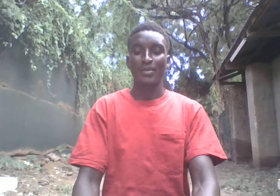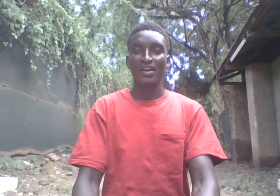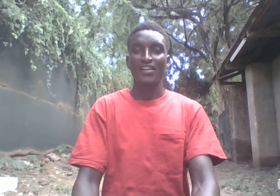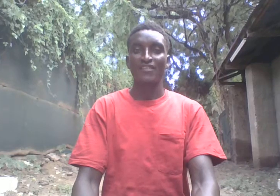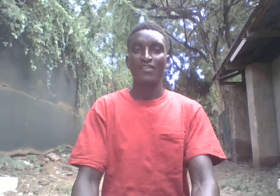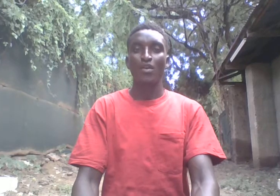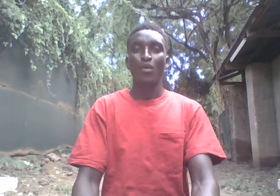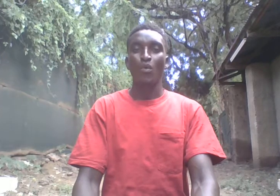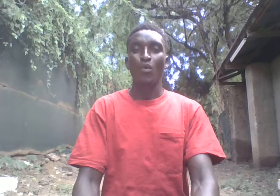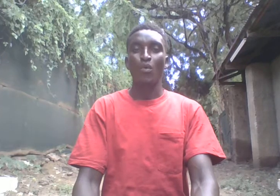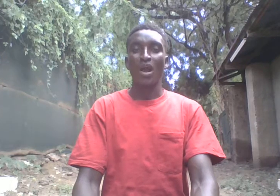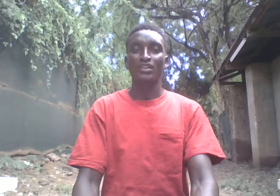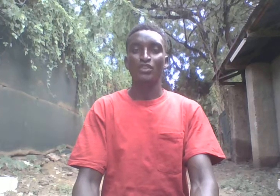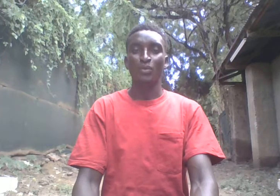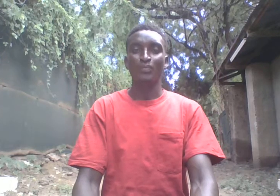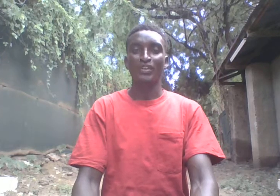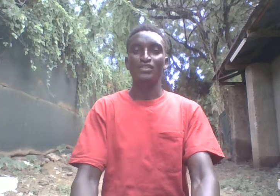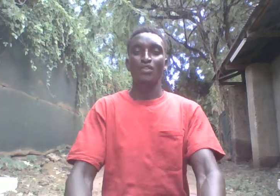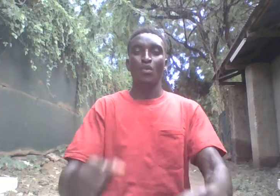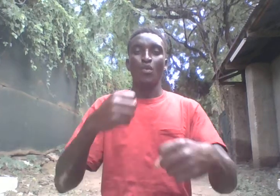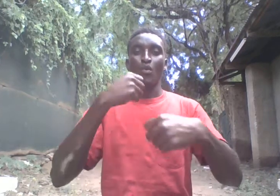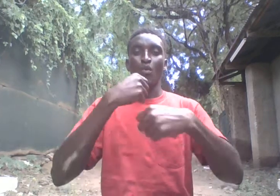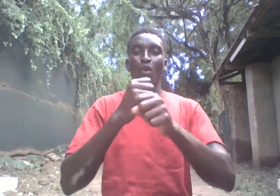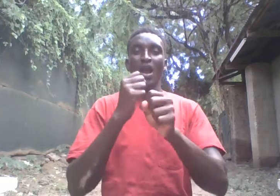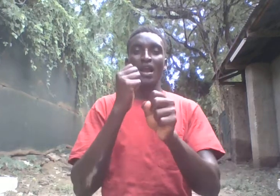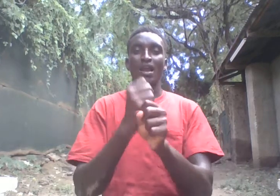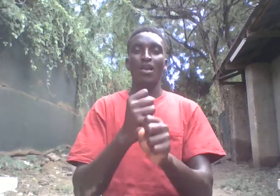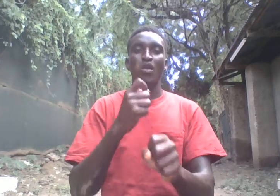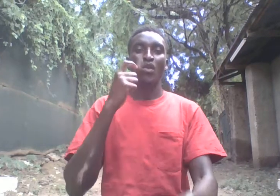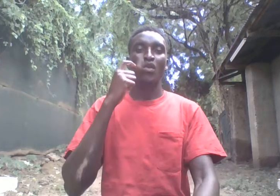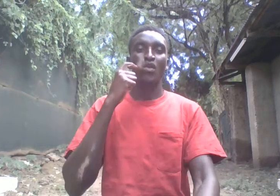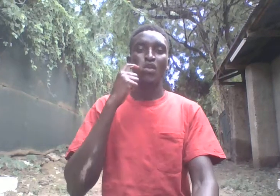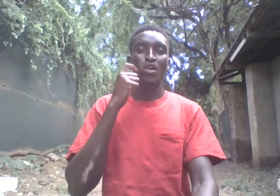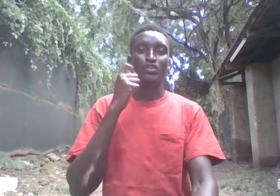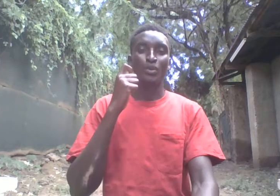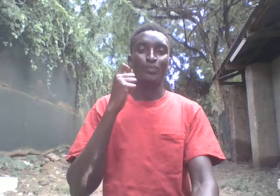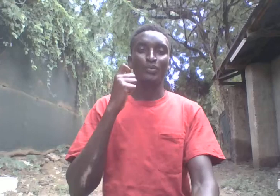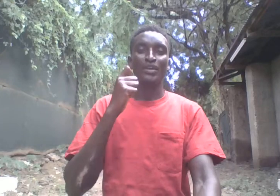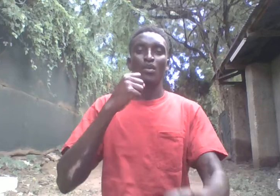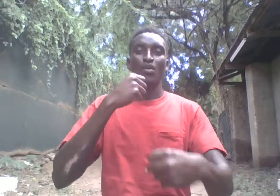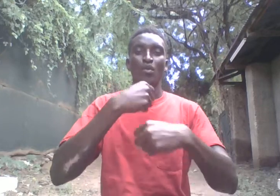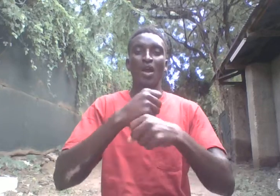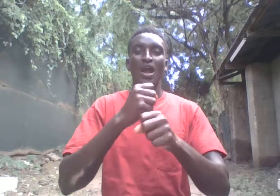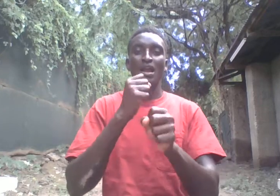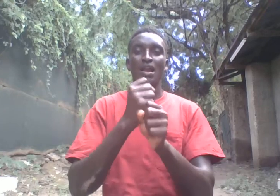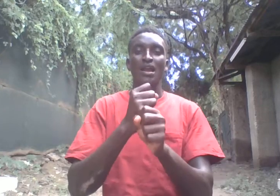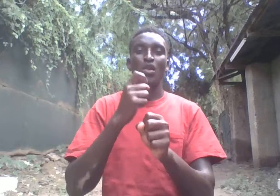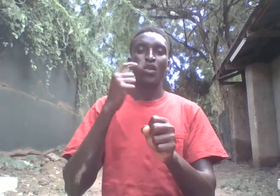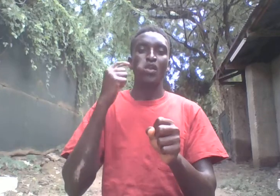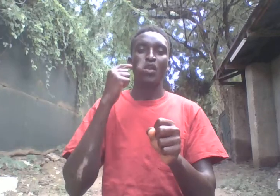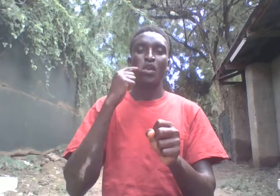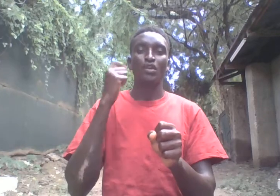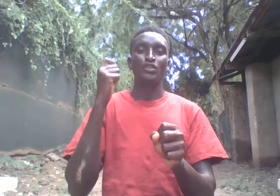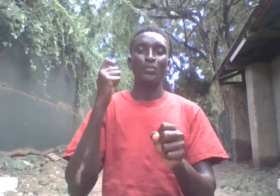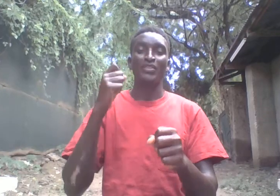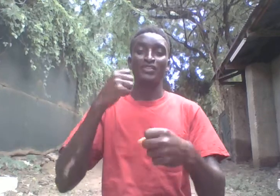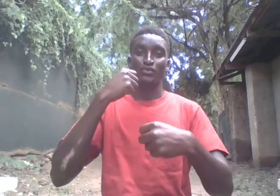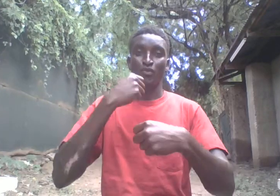have workshop is work shop, work shop. This is